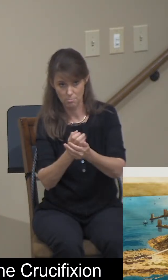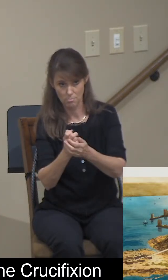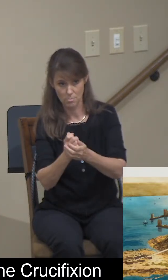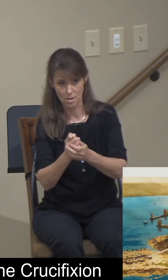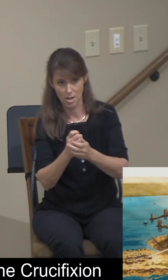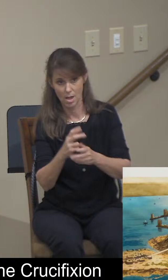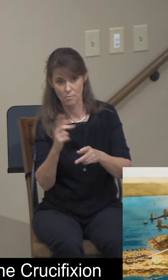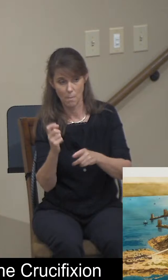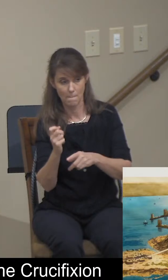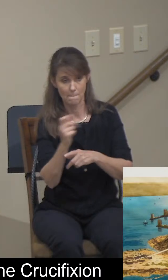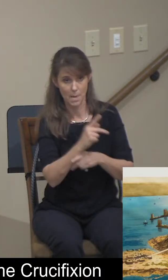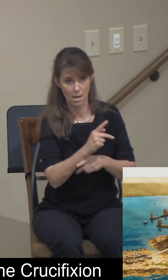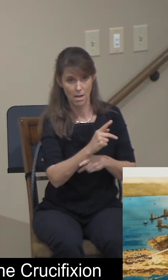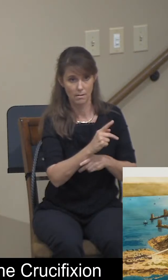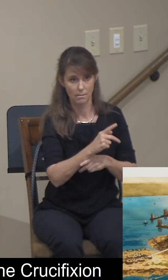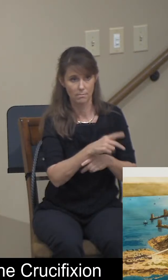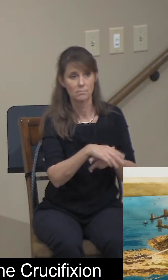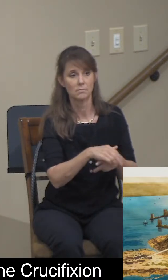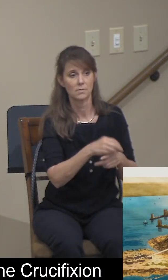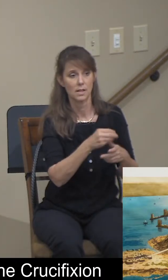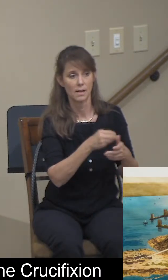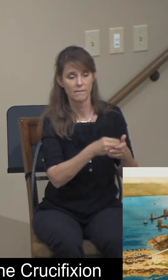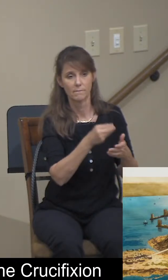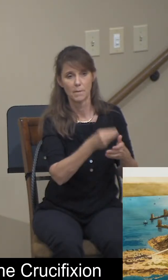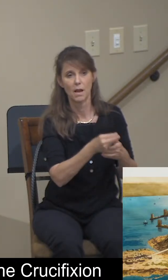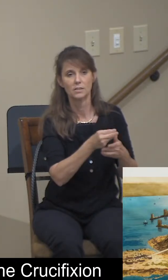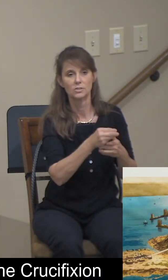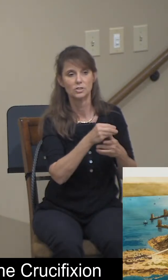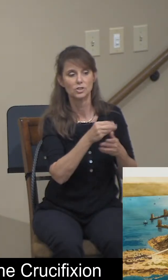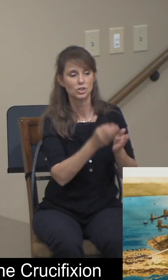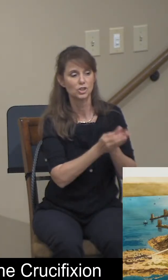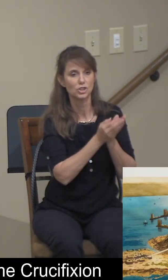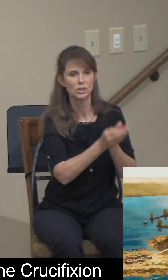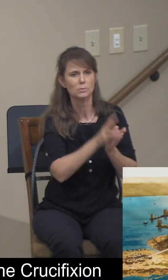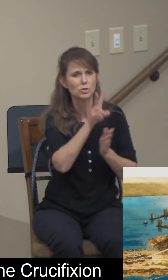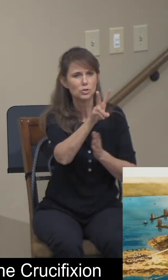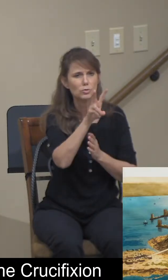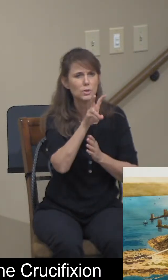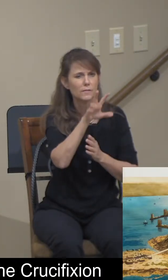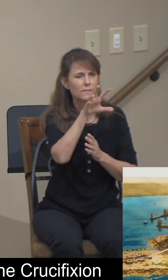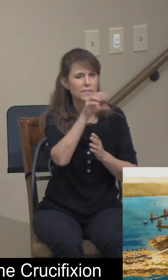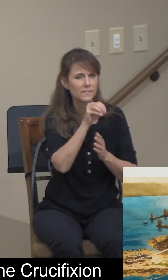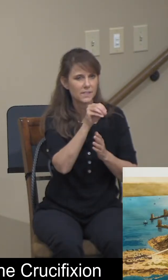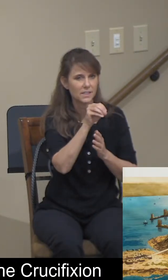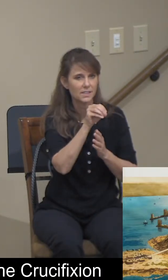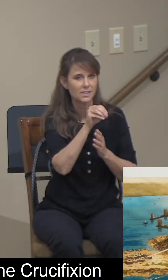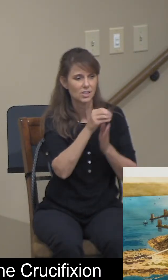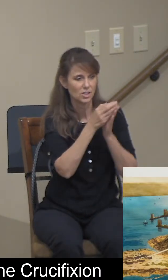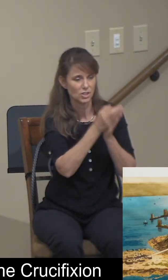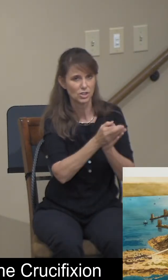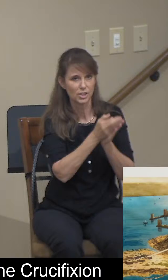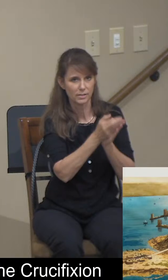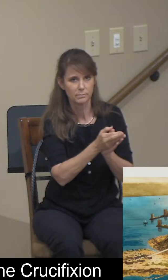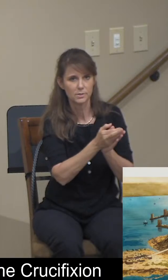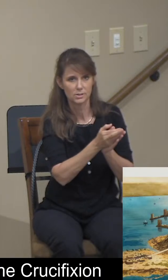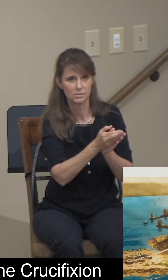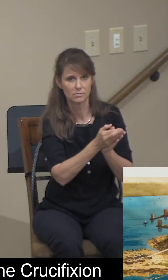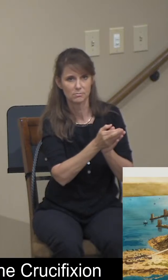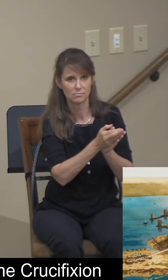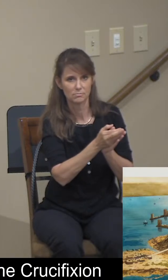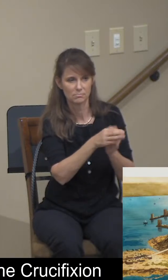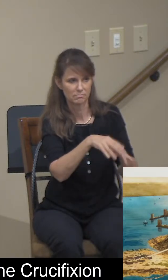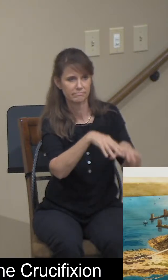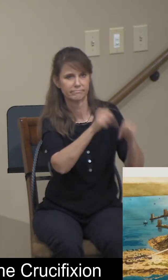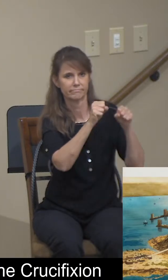hundreds of ships, 250 plus ships that he brought under his command. With this